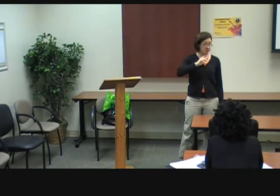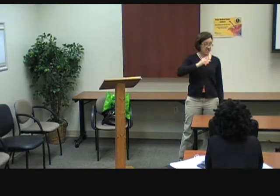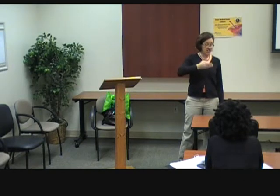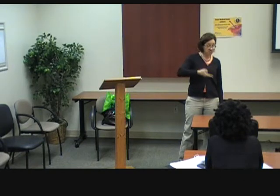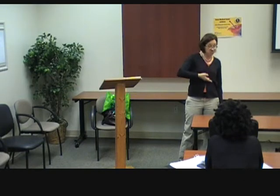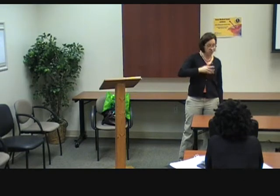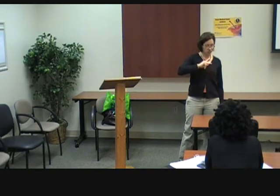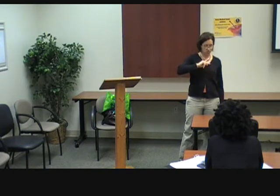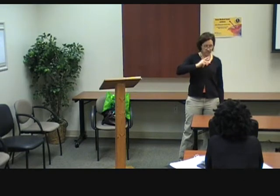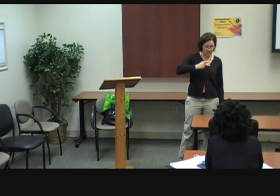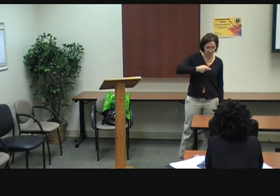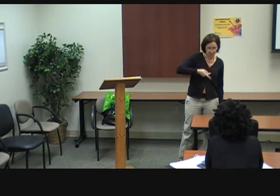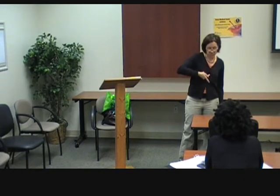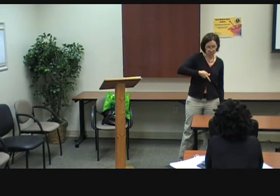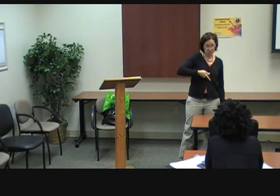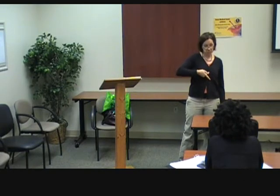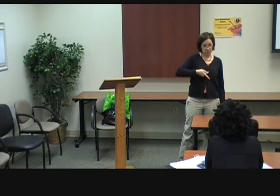upset, or upset.